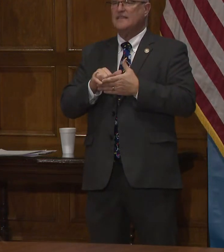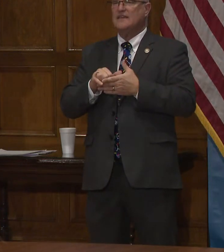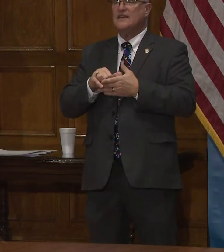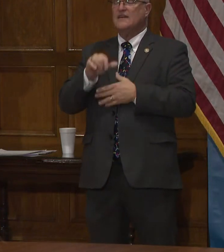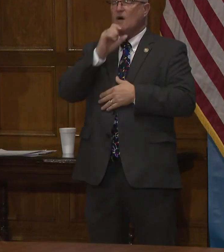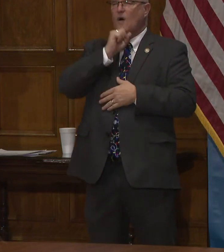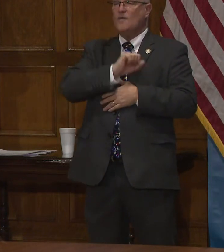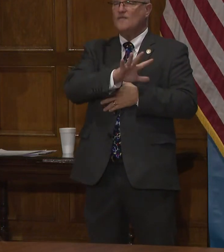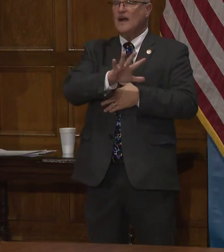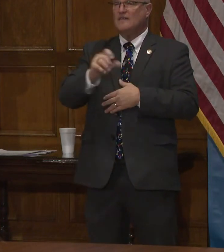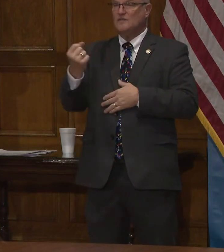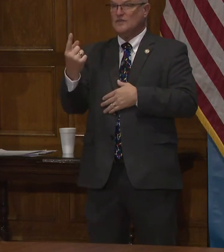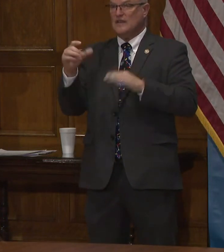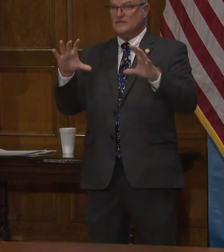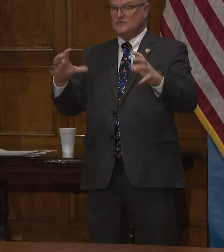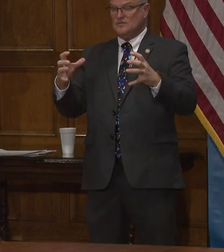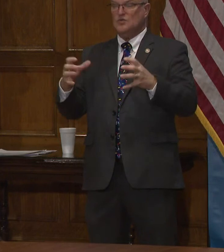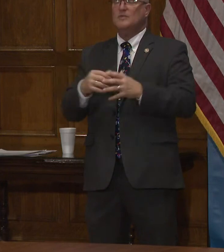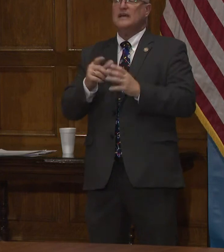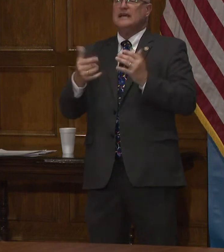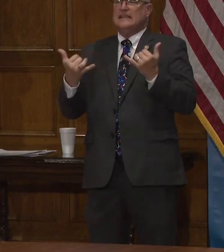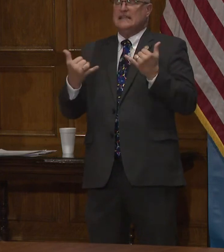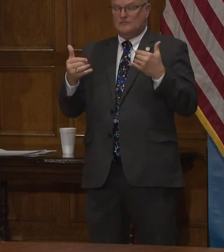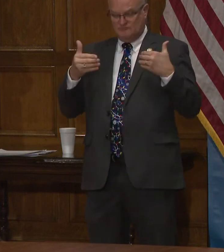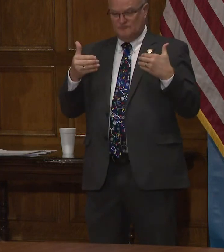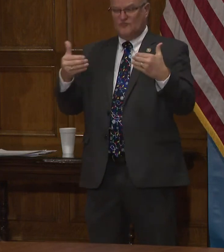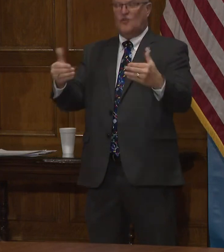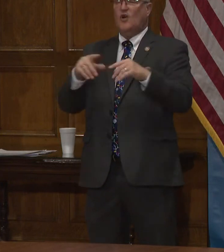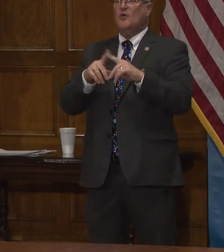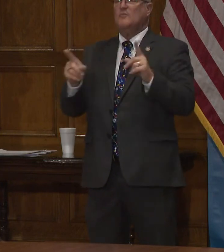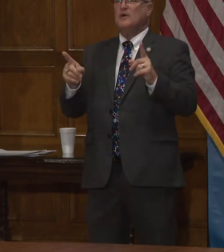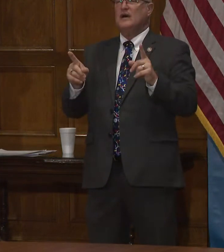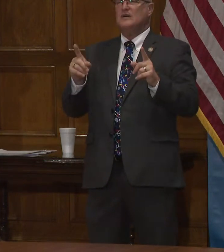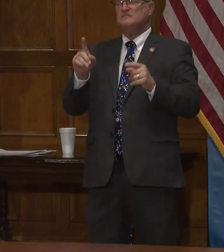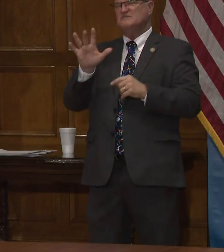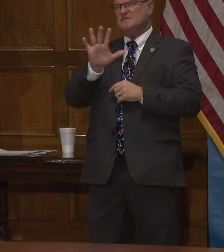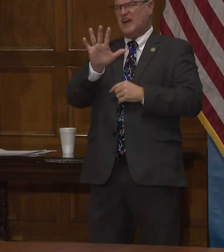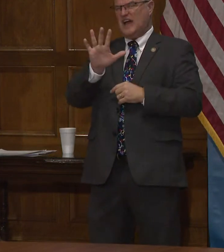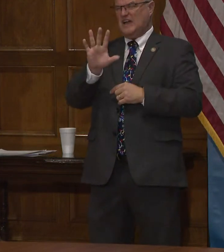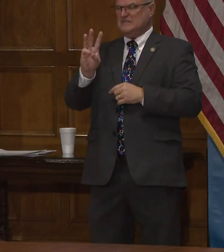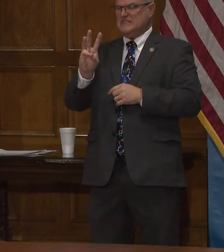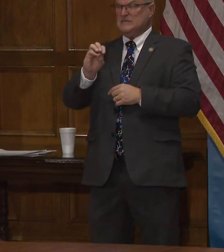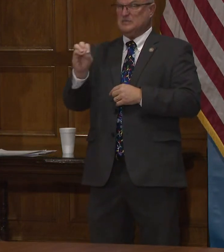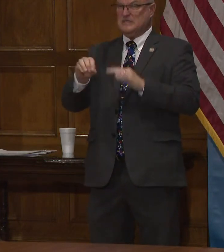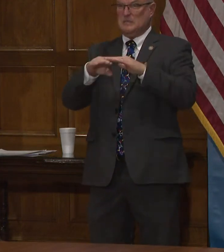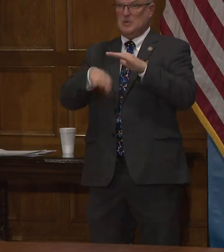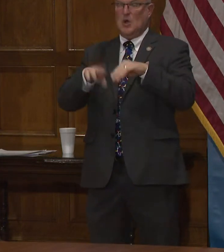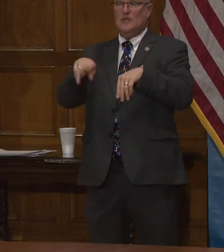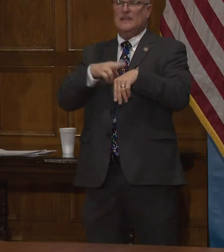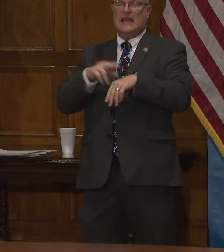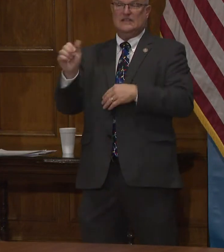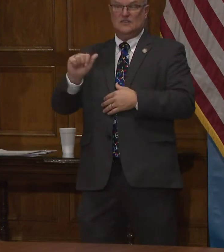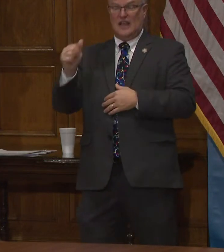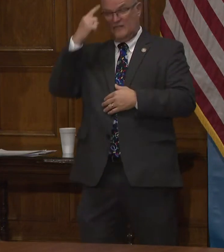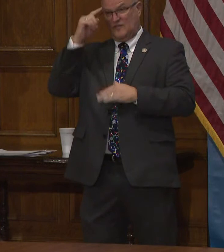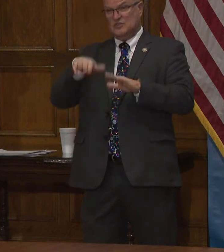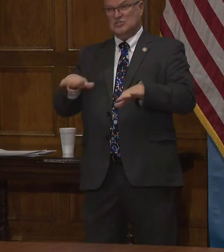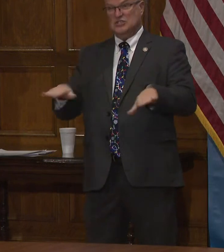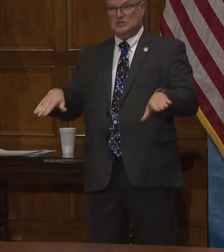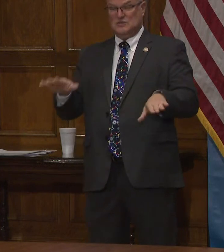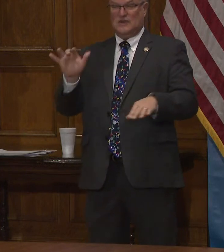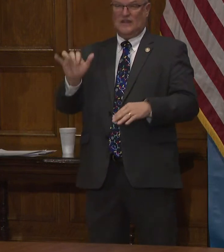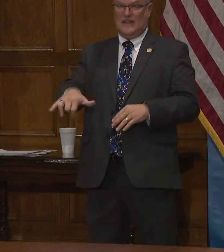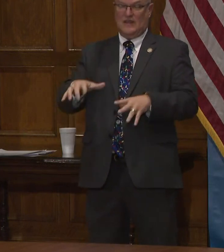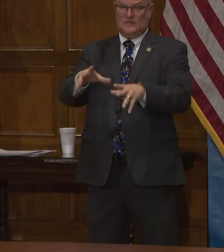to 11-year-old group. At this time, we are moving forward, but we're about 5 to 6% below the national average for children receiving